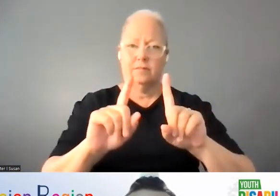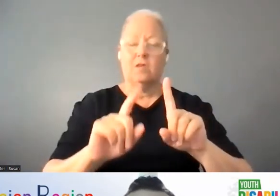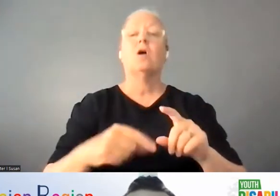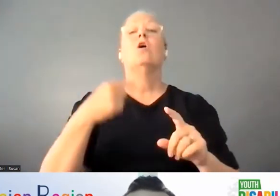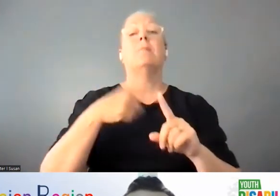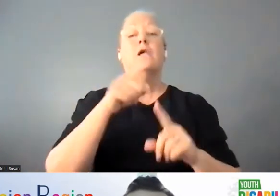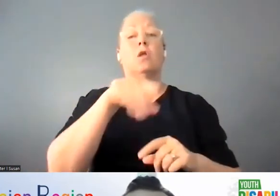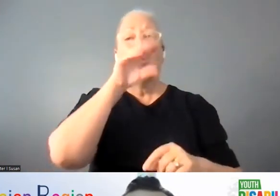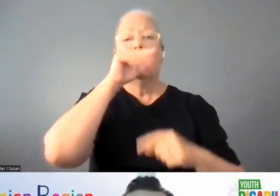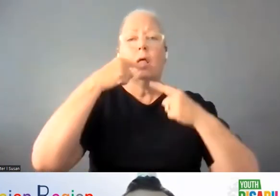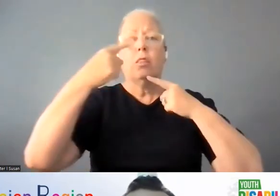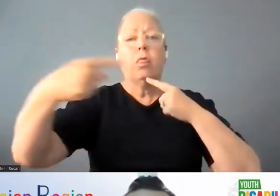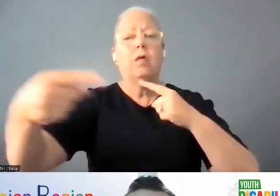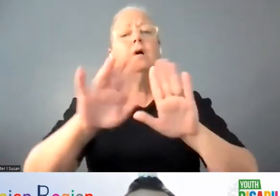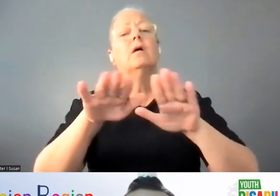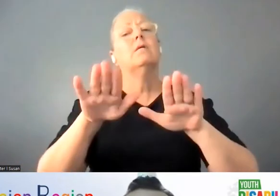and captioners to follow.